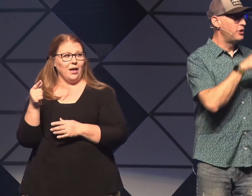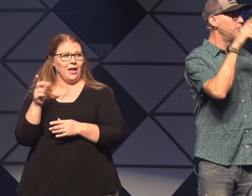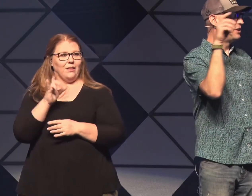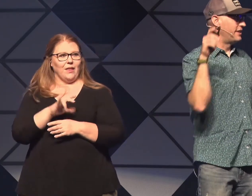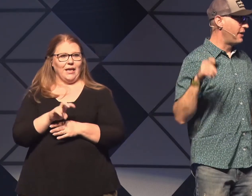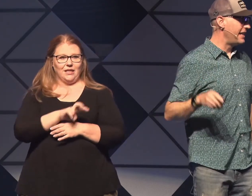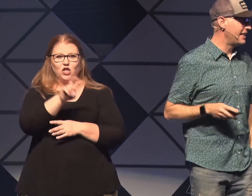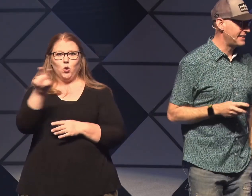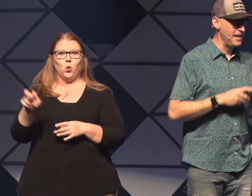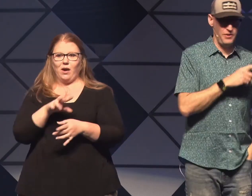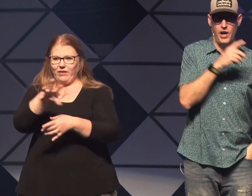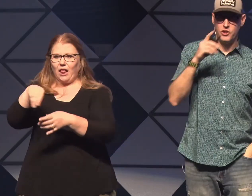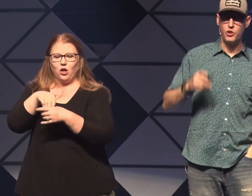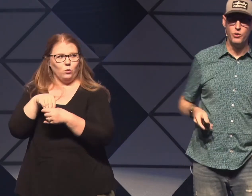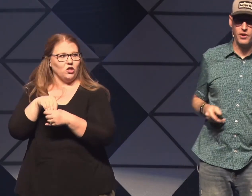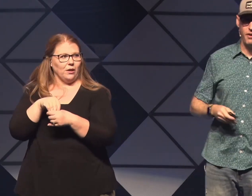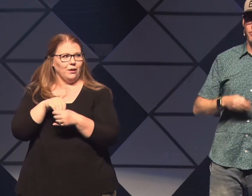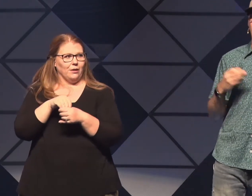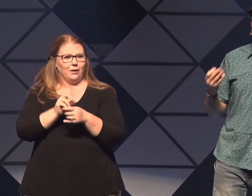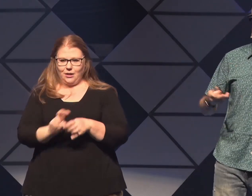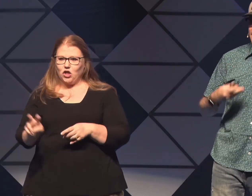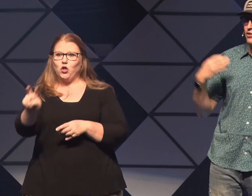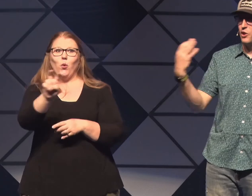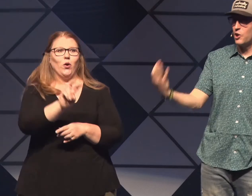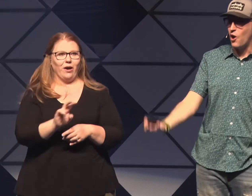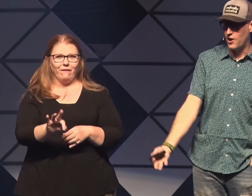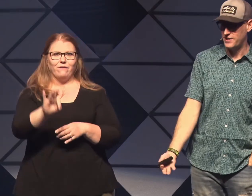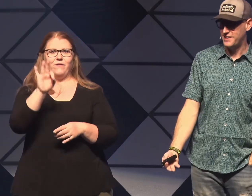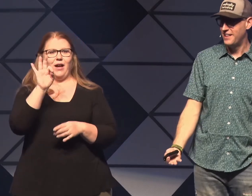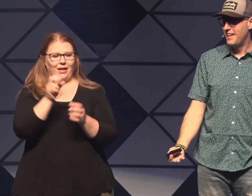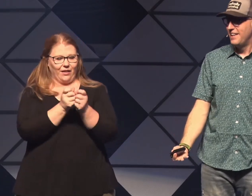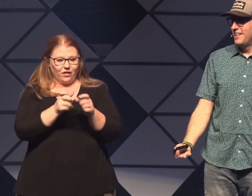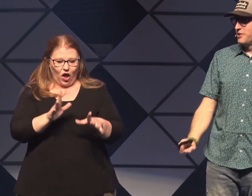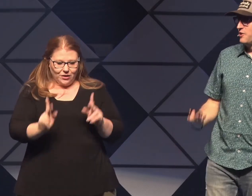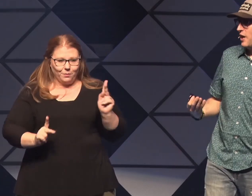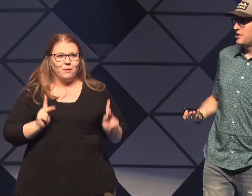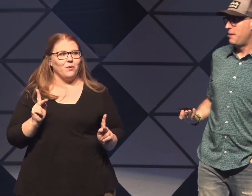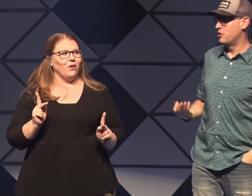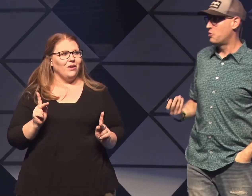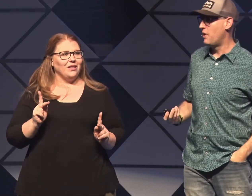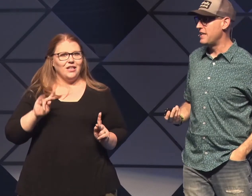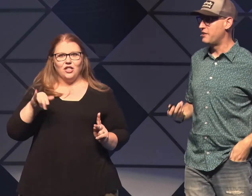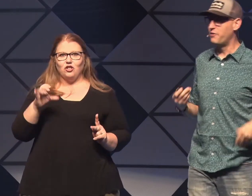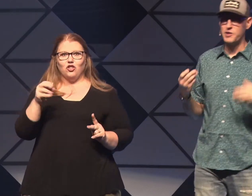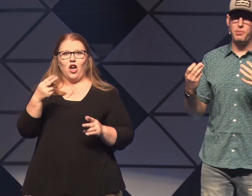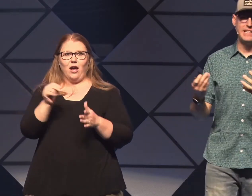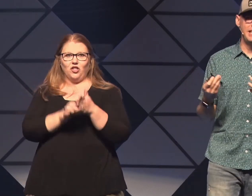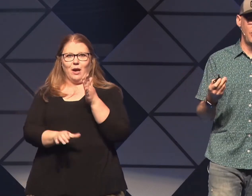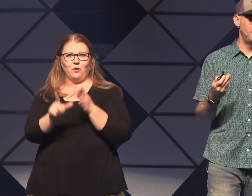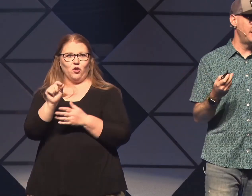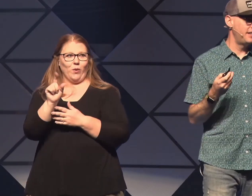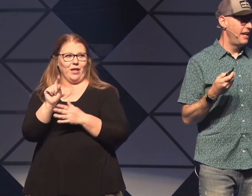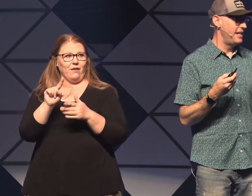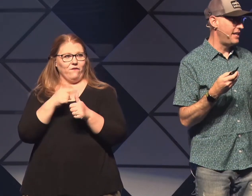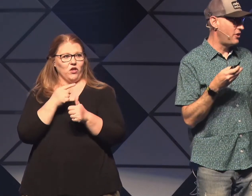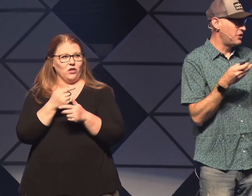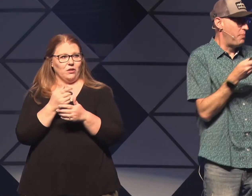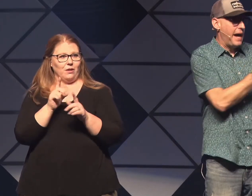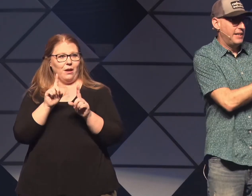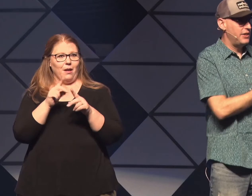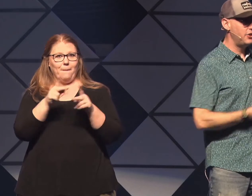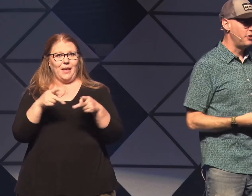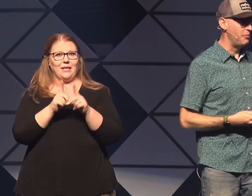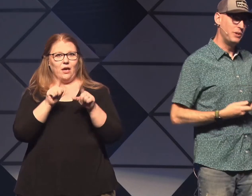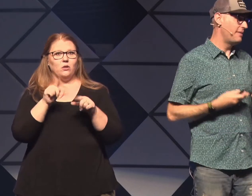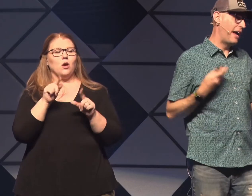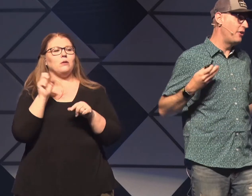of inclusion, right? He does kind of a tour of finding the lost. So John chapter 20, the first place he goes is he goes